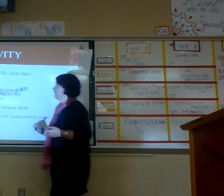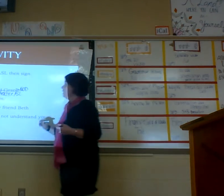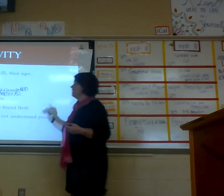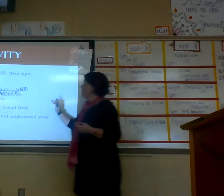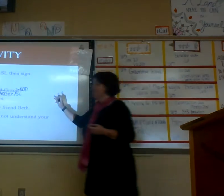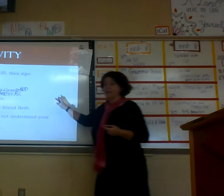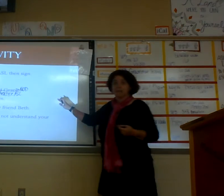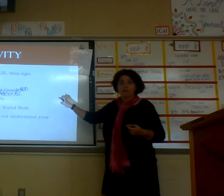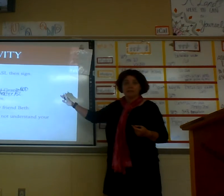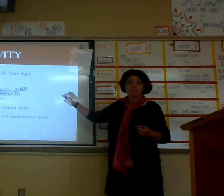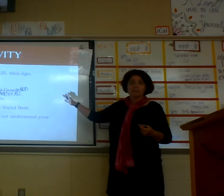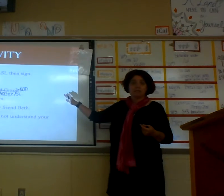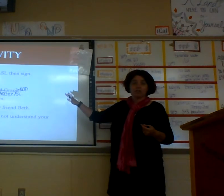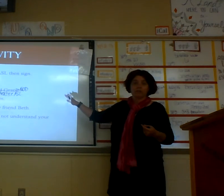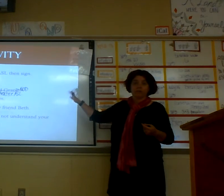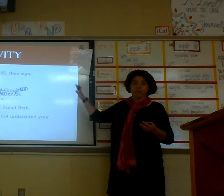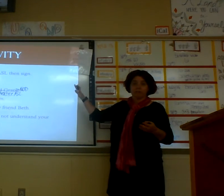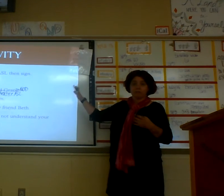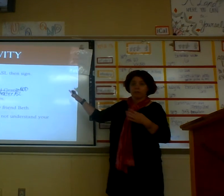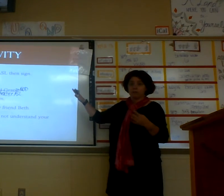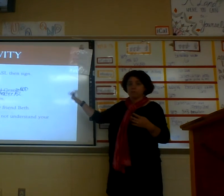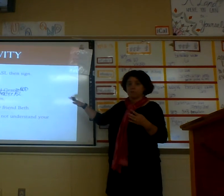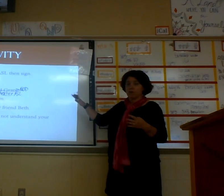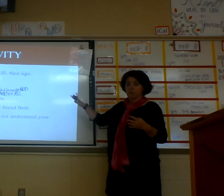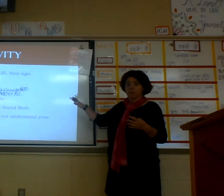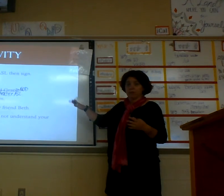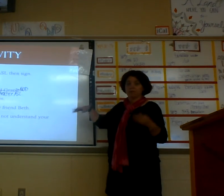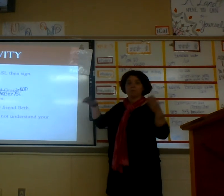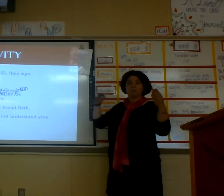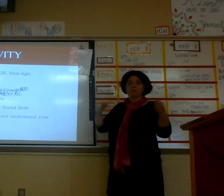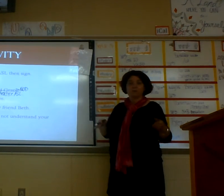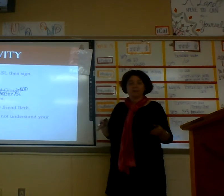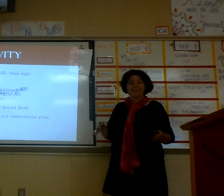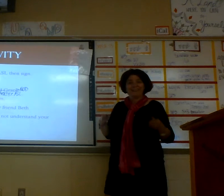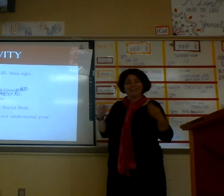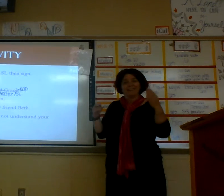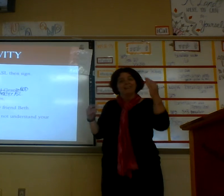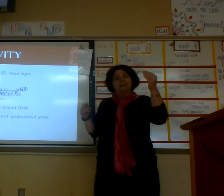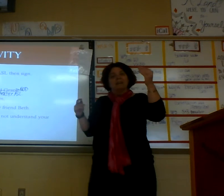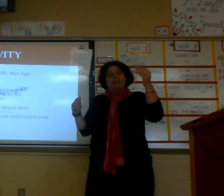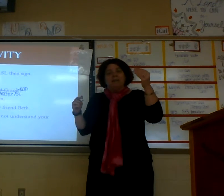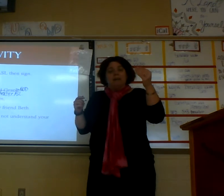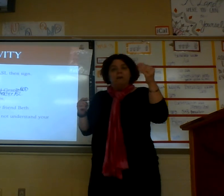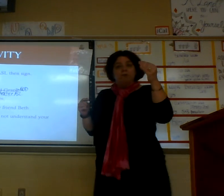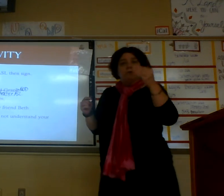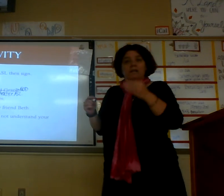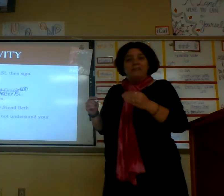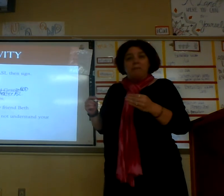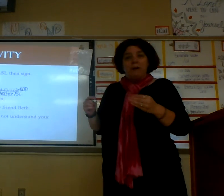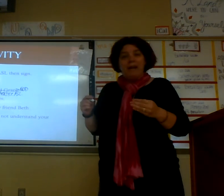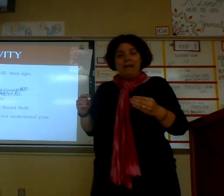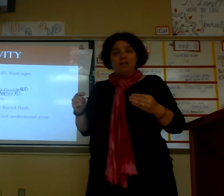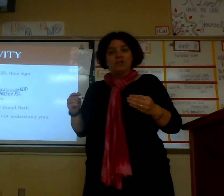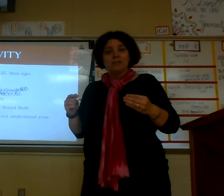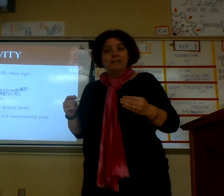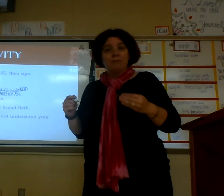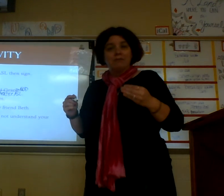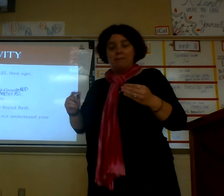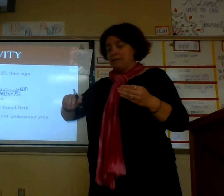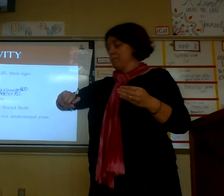Okay? That's how that sentence should look. I know it's kind of gobbledygook, but if you look on that page that's labeled